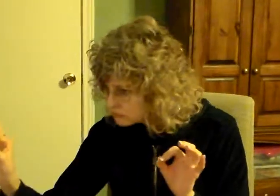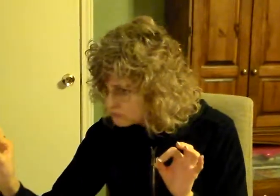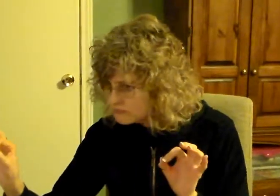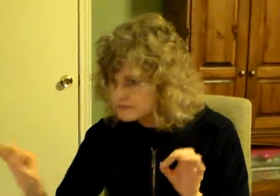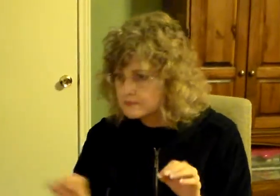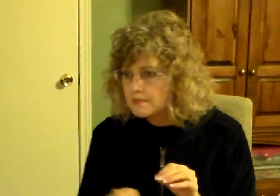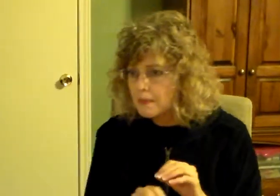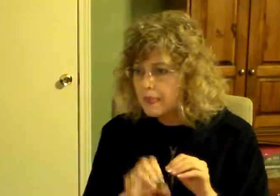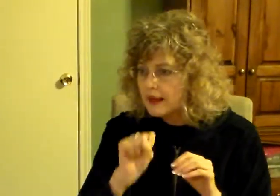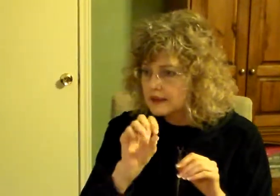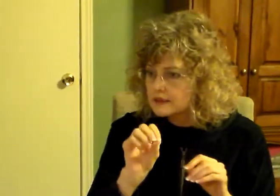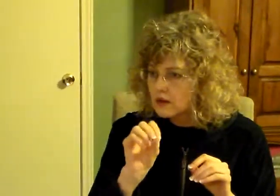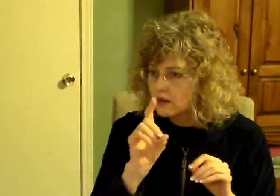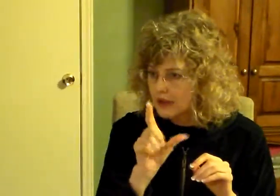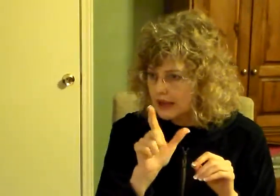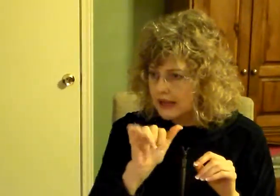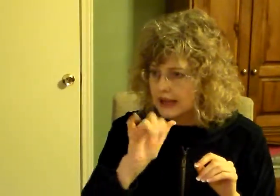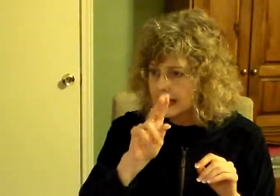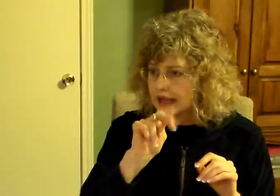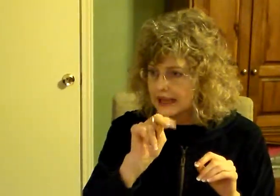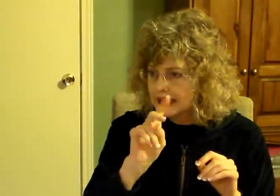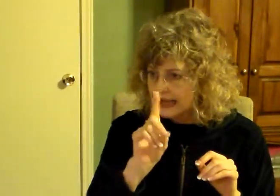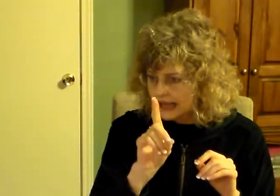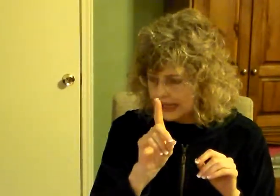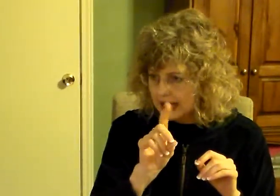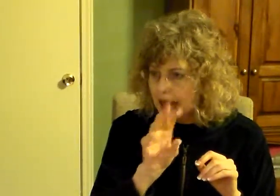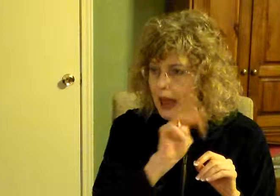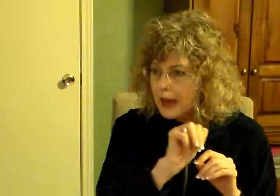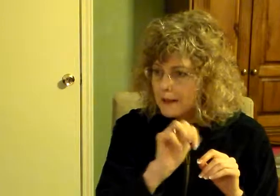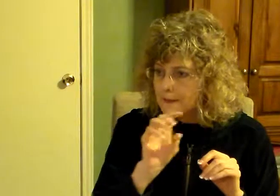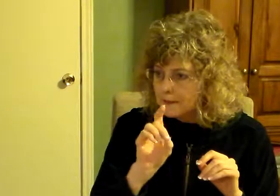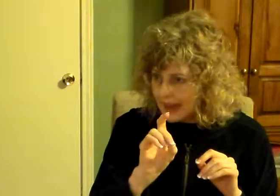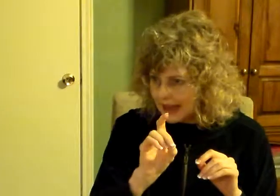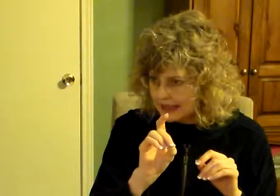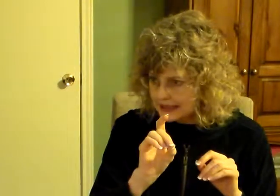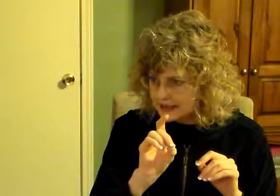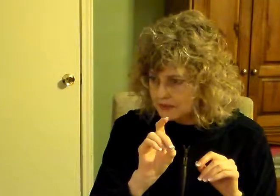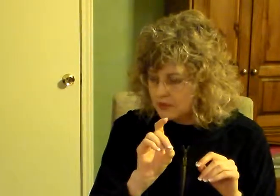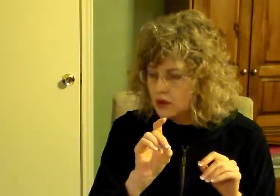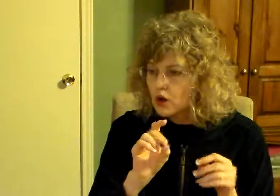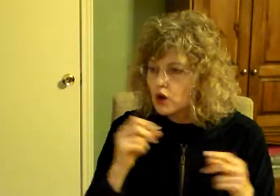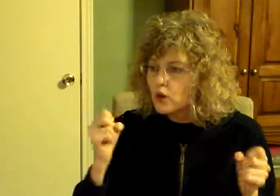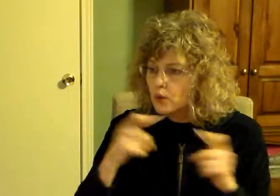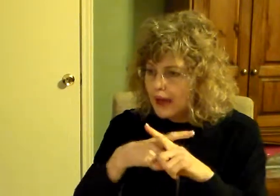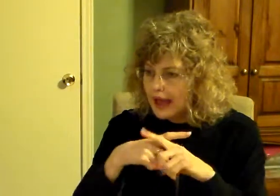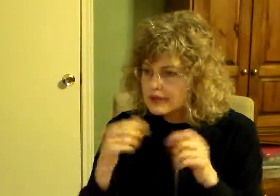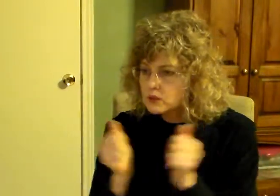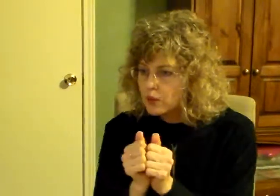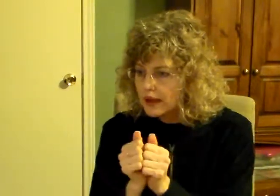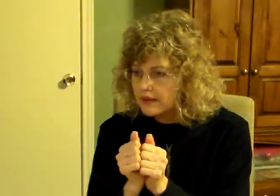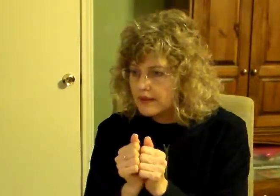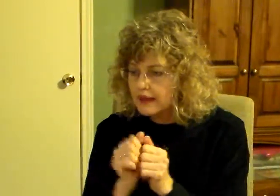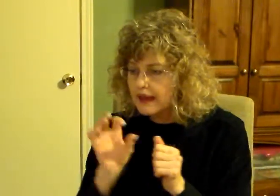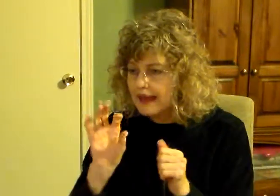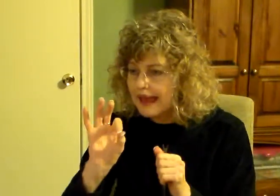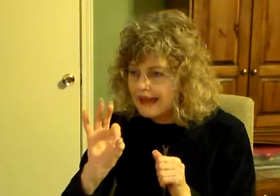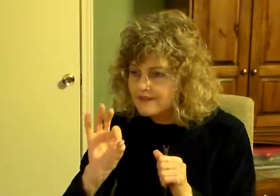Hydrogen gas reacts with oxygen gas. Right now I balanced the equation for that. Practice these 3 on your